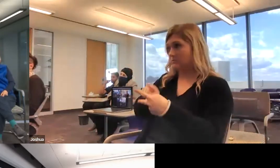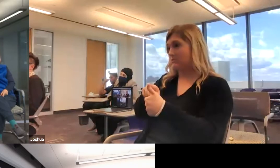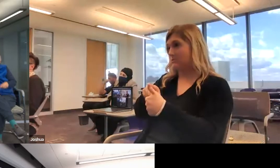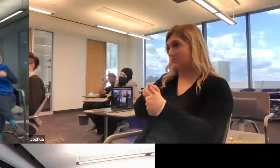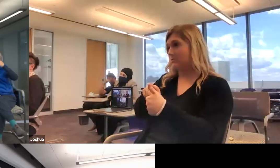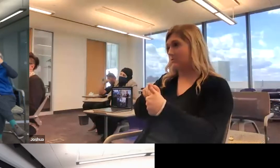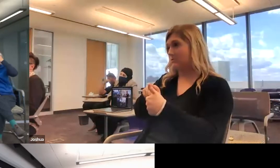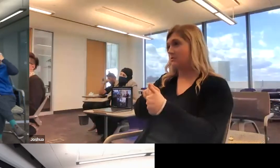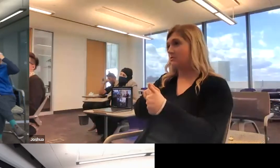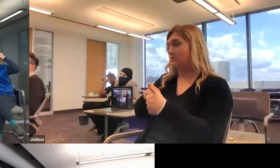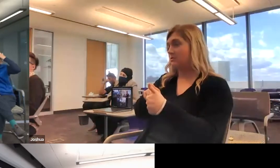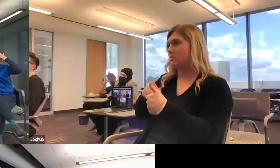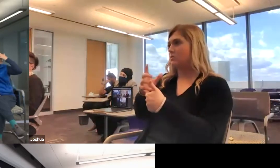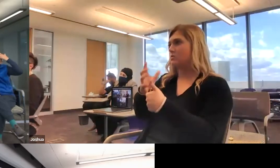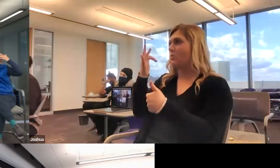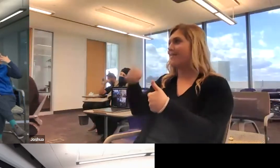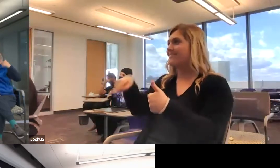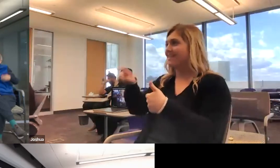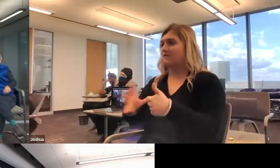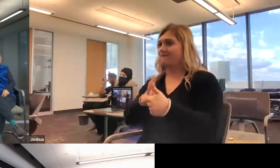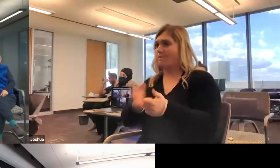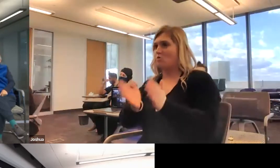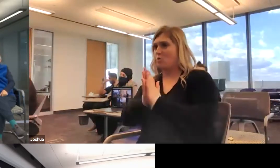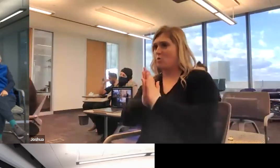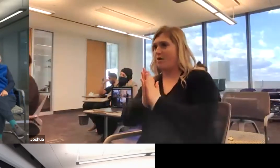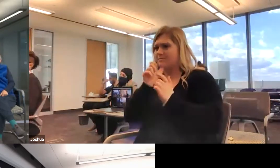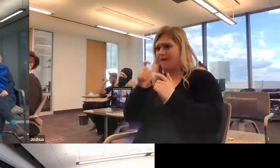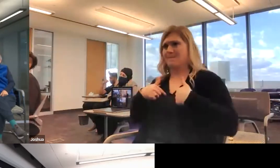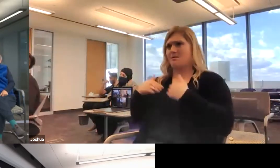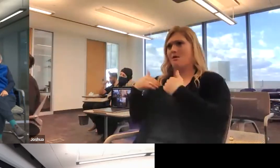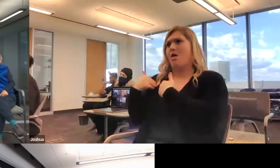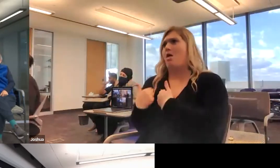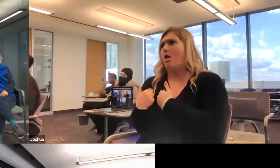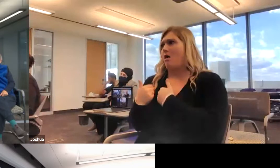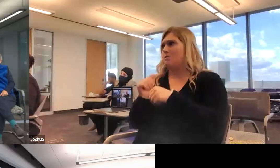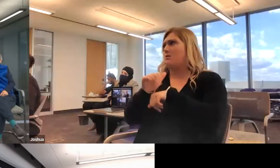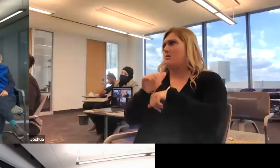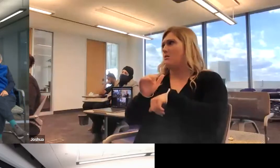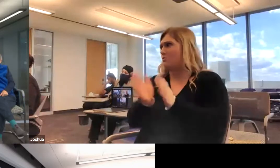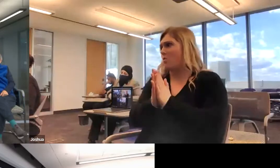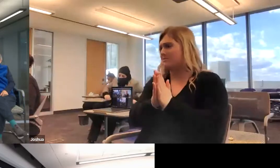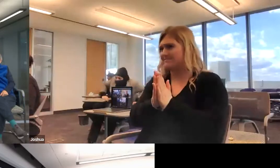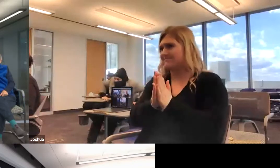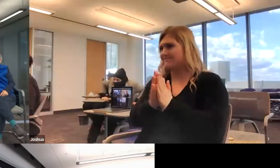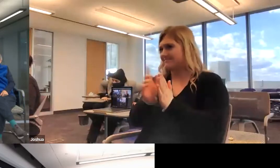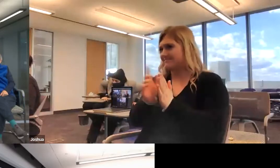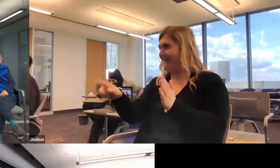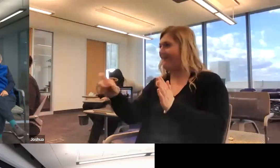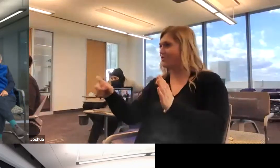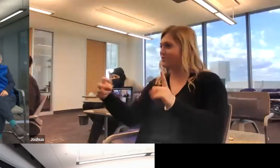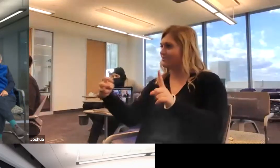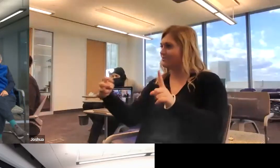I ask so they can make a formal request. You know, I don't want to be just like putting in a code request randomly. I